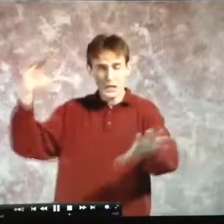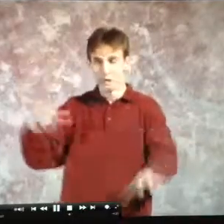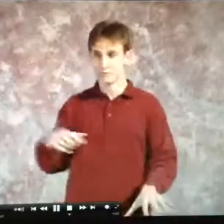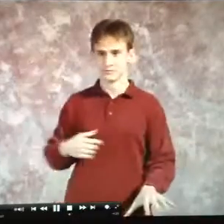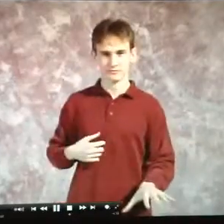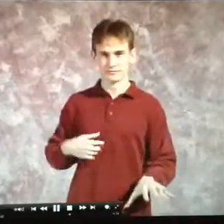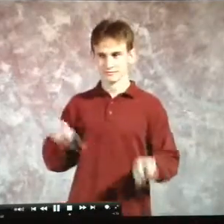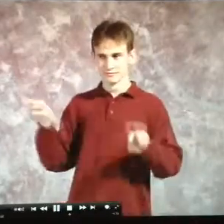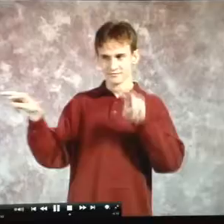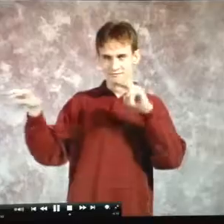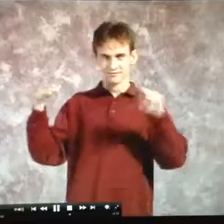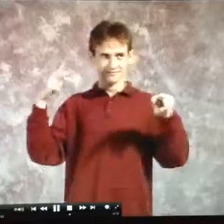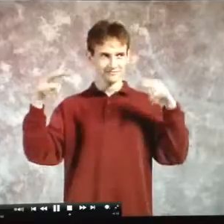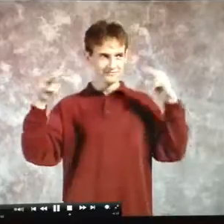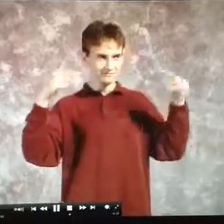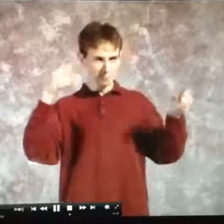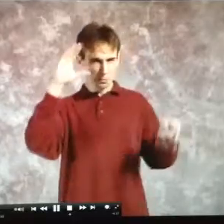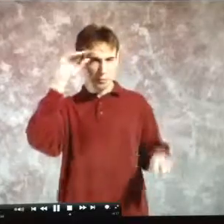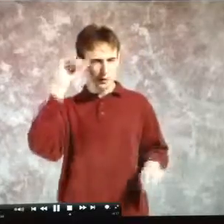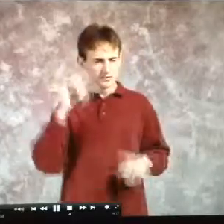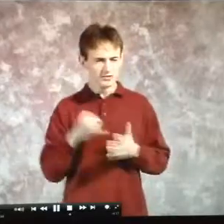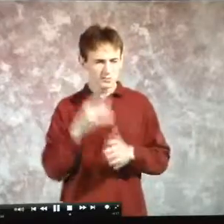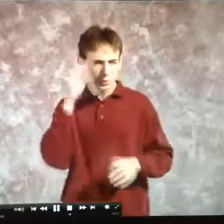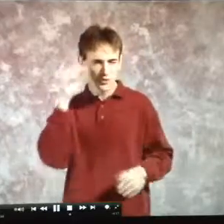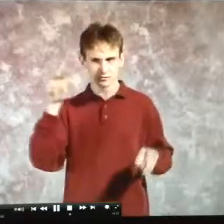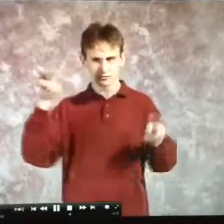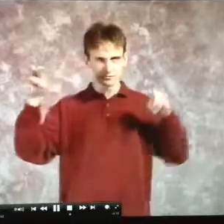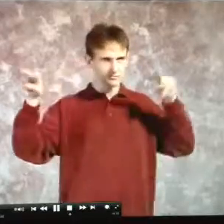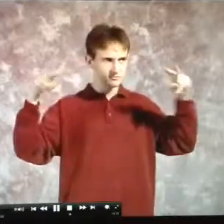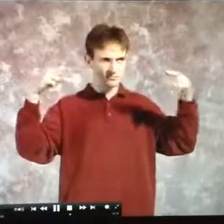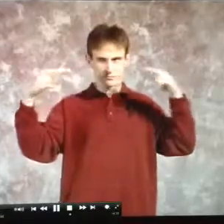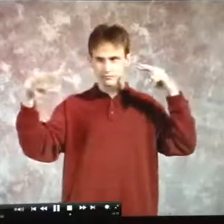and it was awful. We were all looking at each other, and the boys